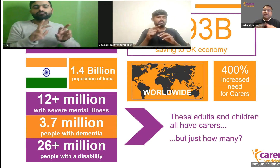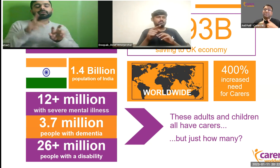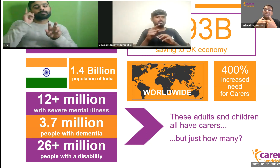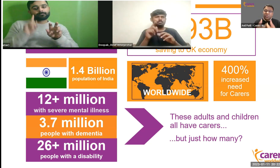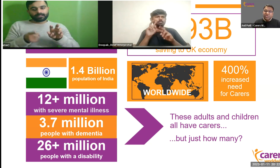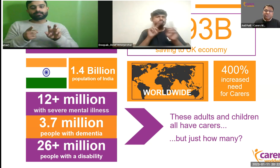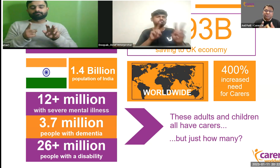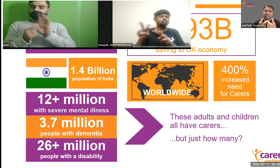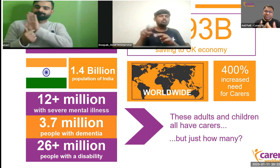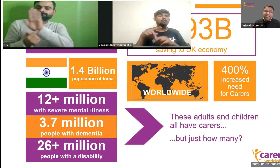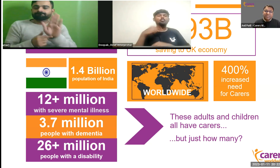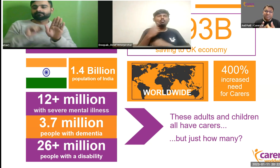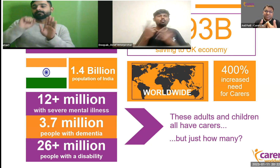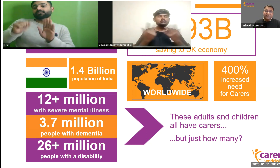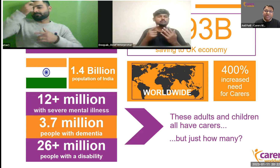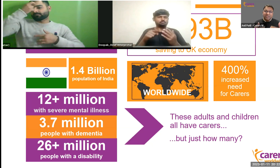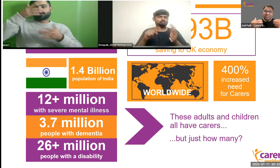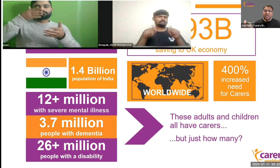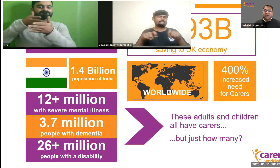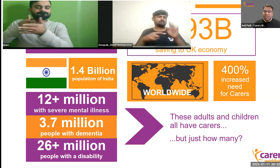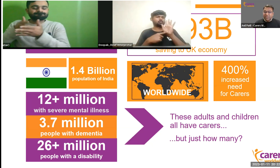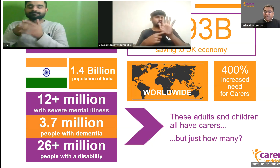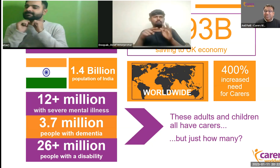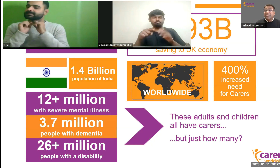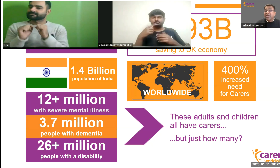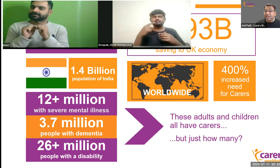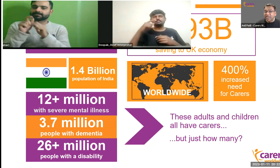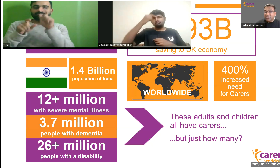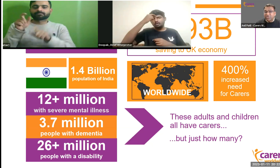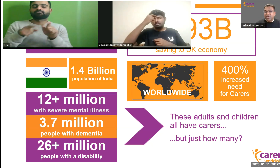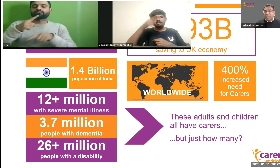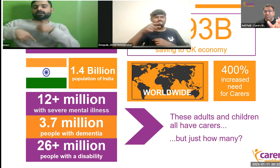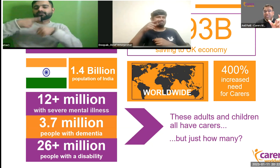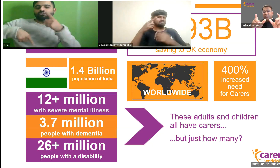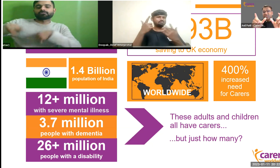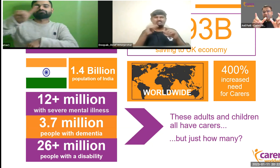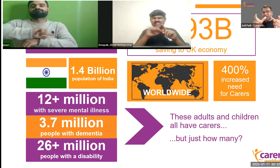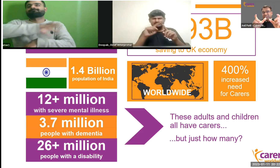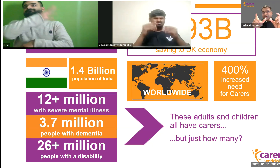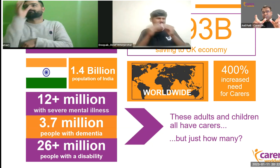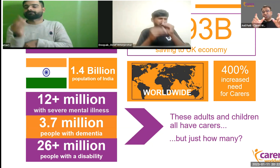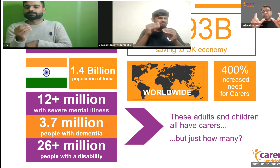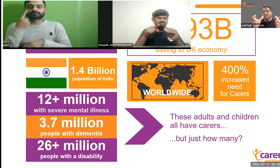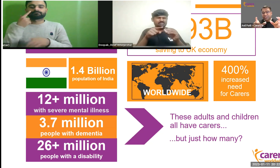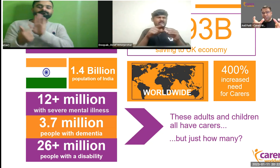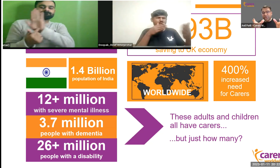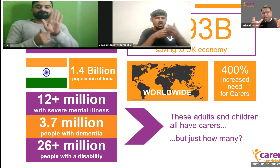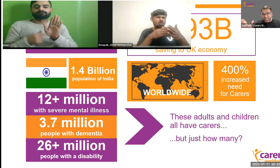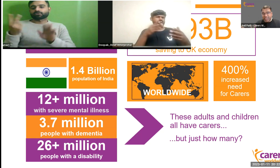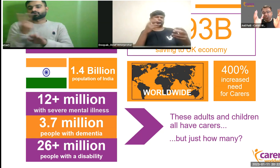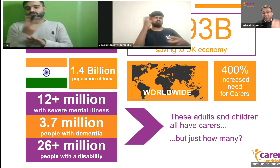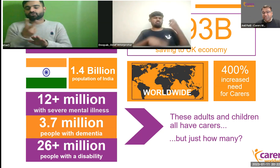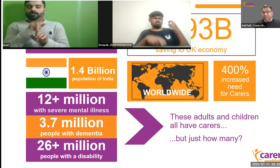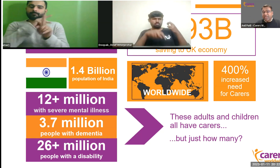also address their own issues and challenges and difficulties they are facing day in, day out. Then you are addressing both sides of the